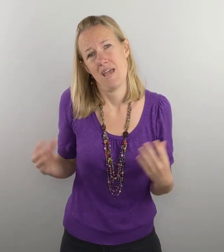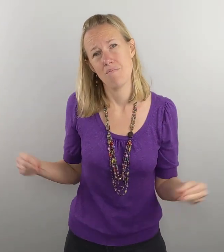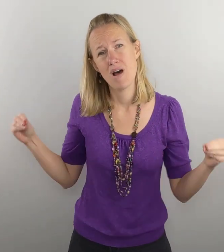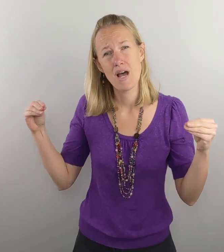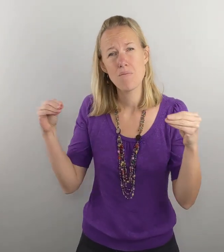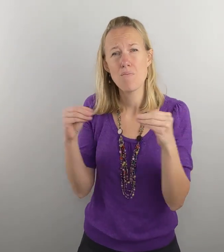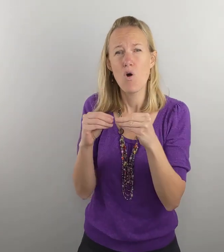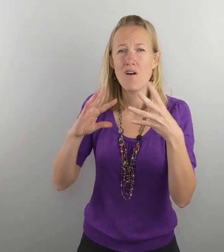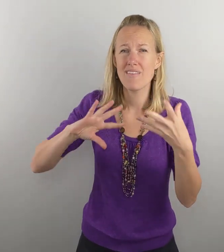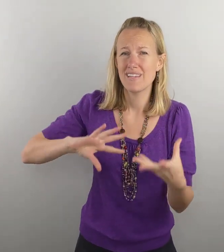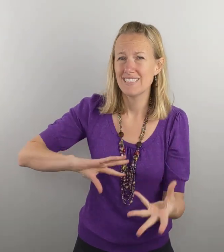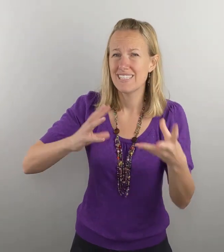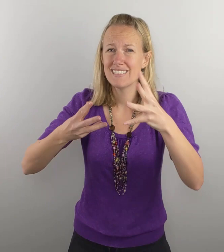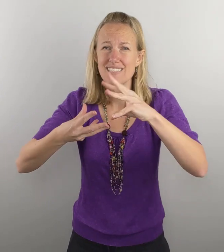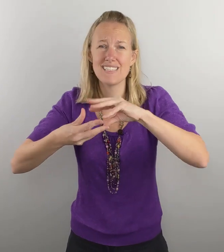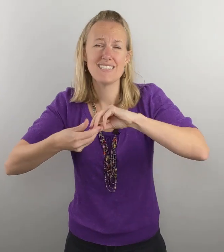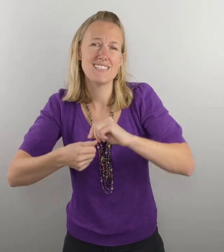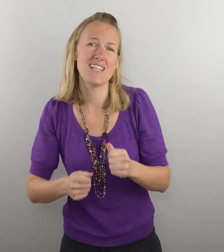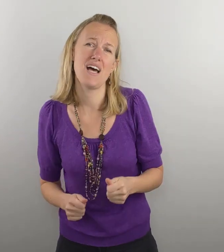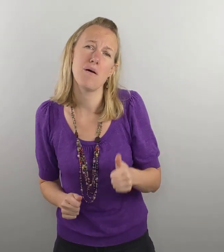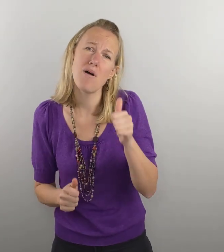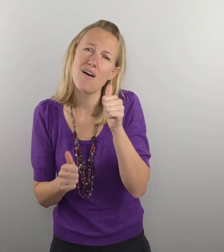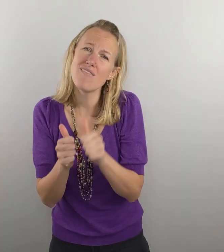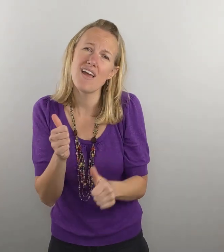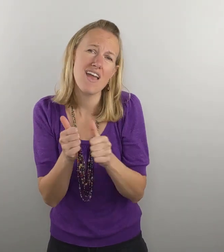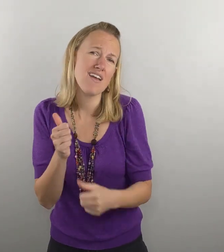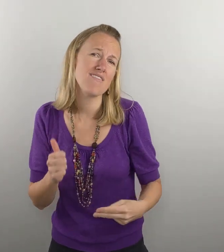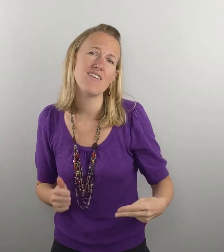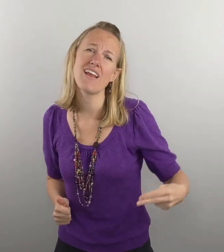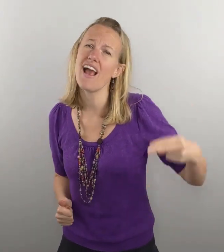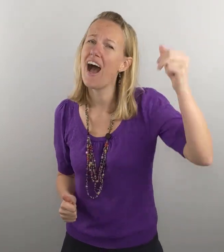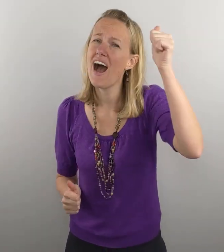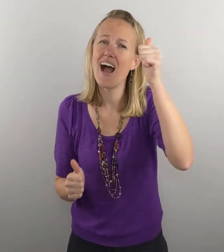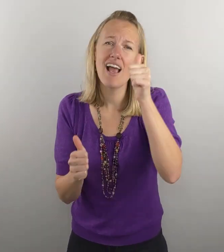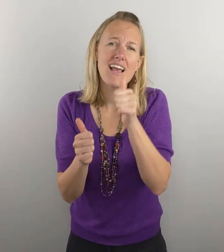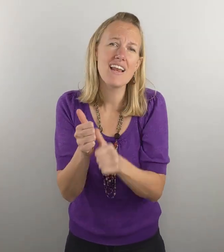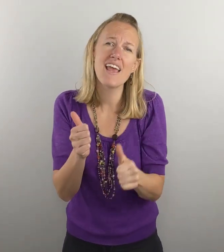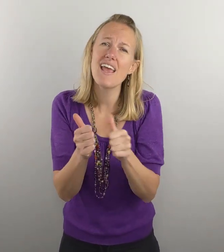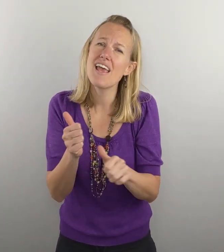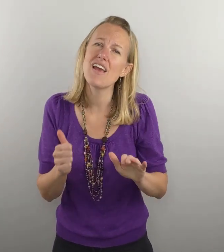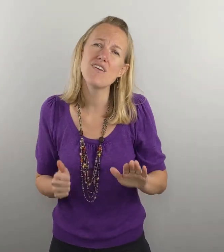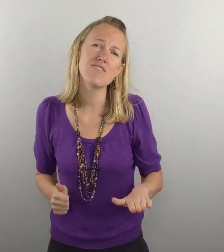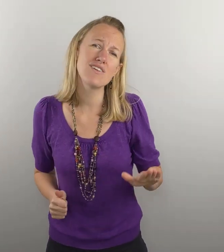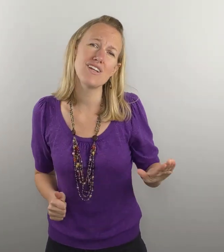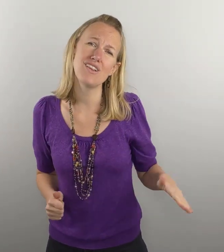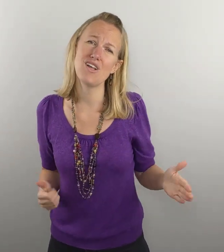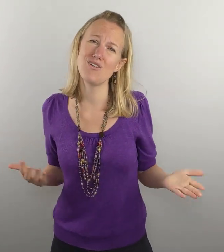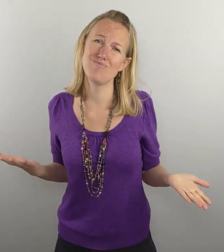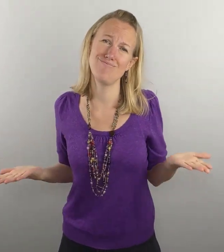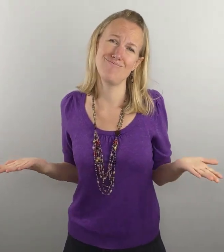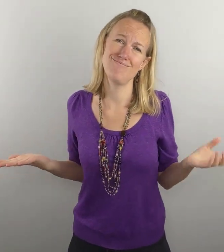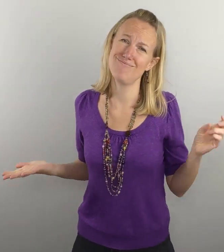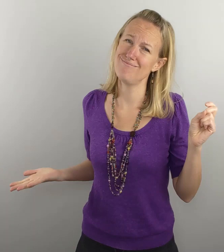Am I more than just the sum of every high and every low?